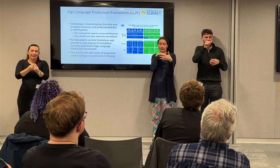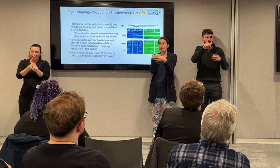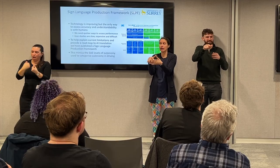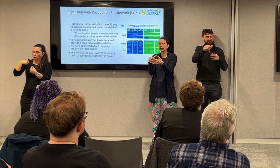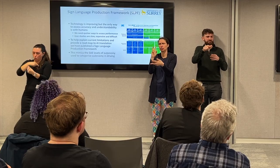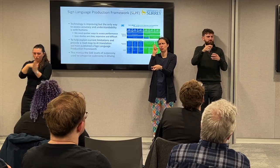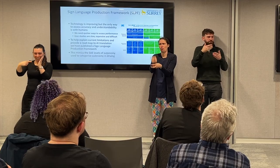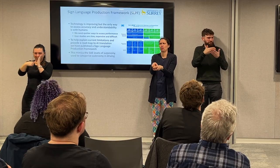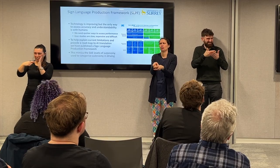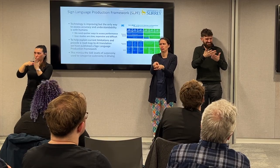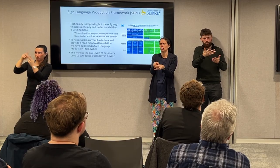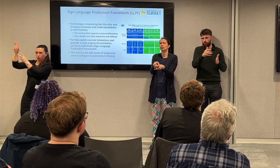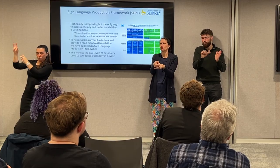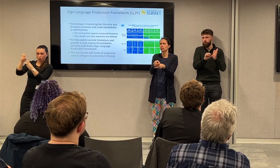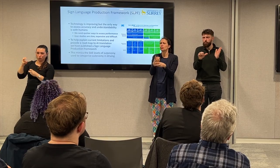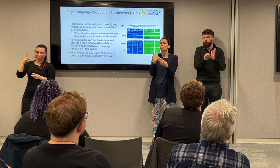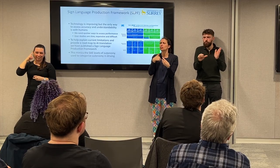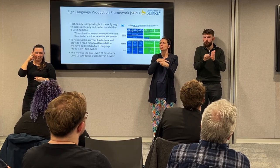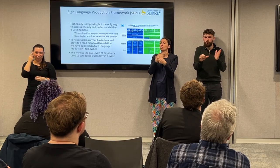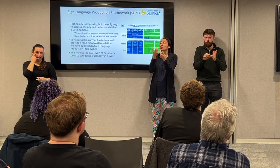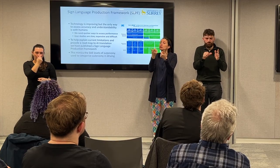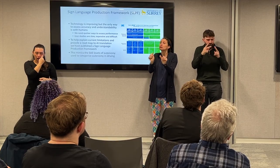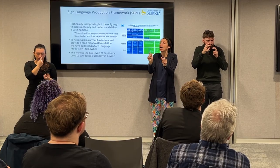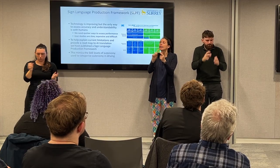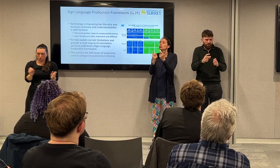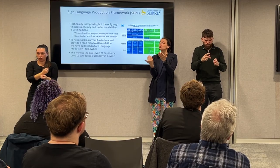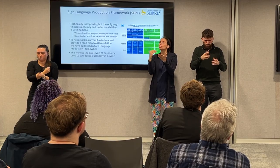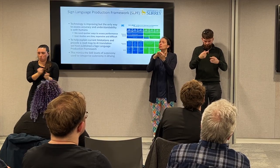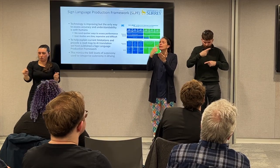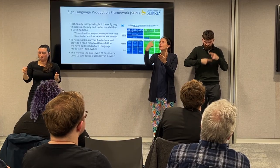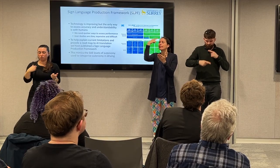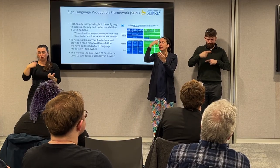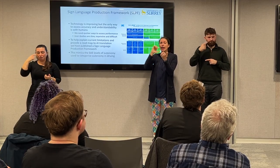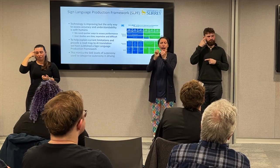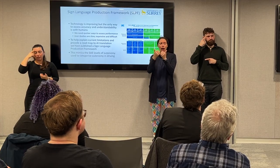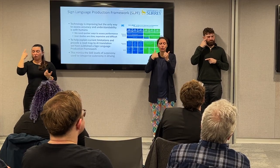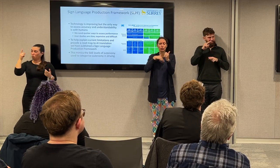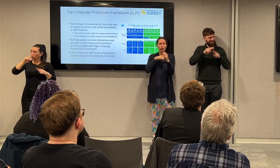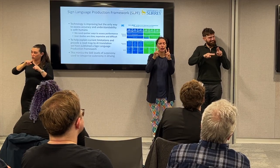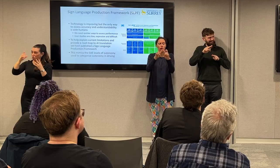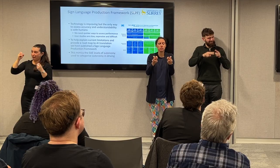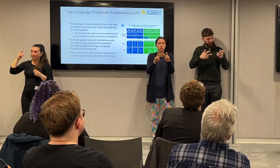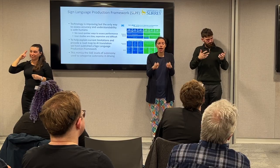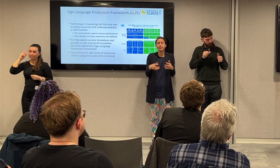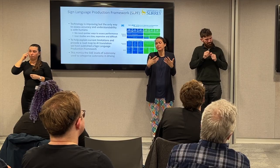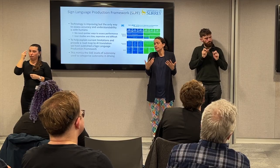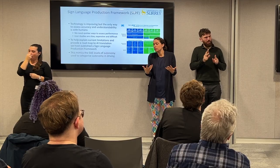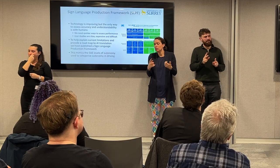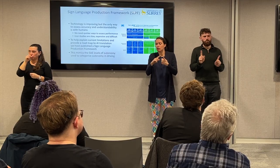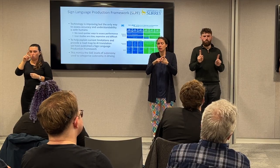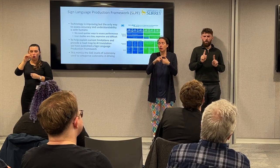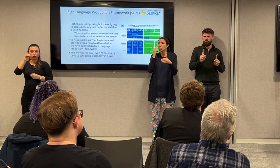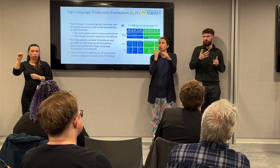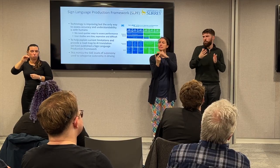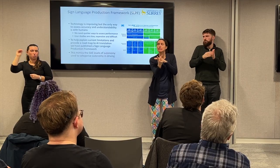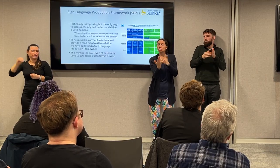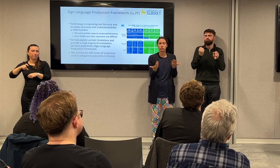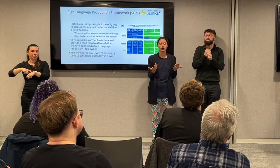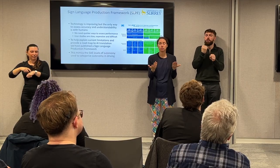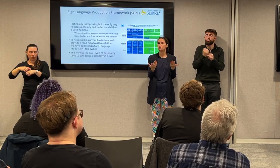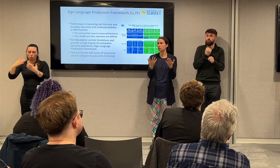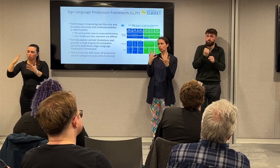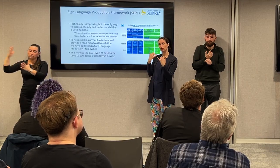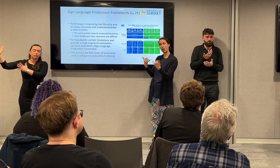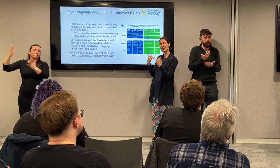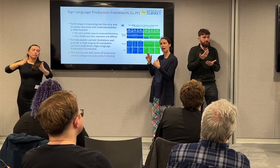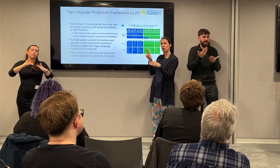incredibly difficult. So one of the things we're trying to do is rethink how do we assess things like production. At the moment, we